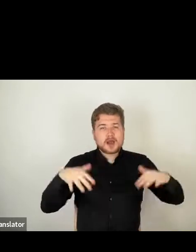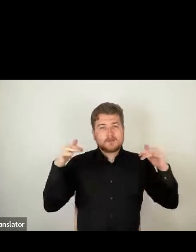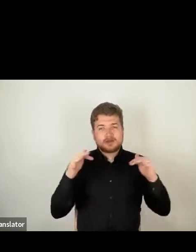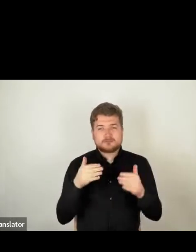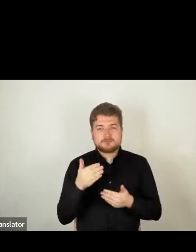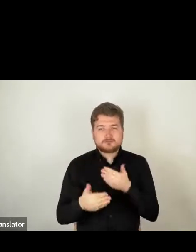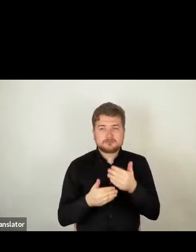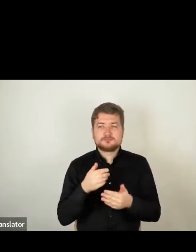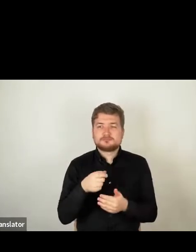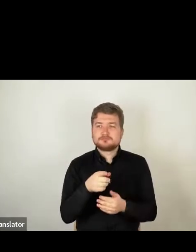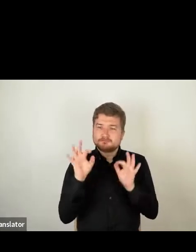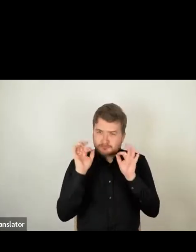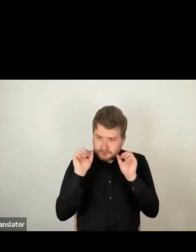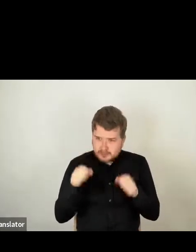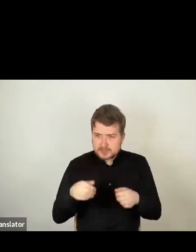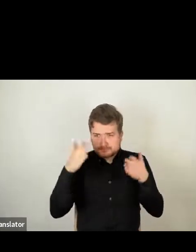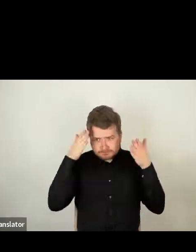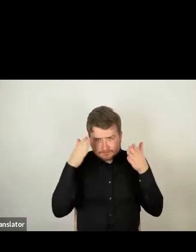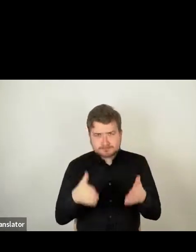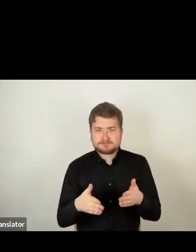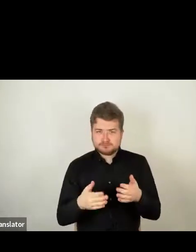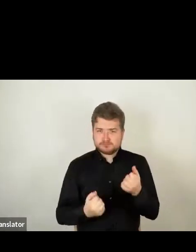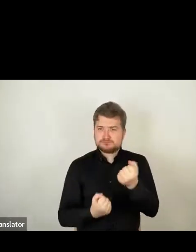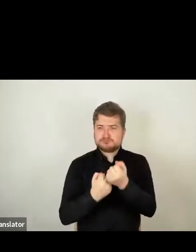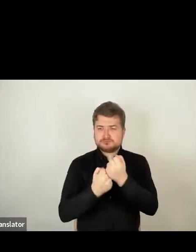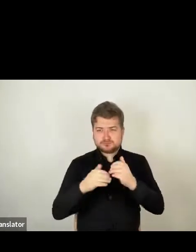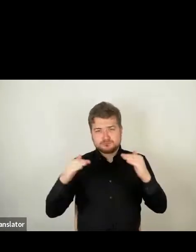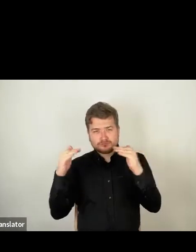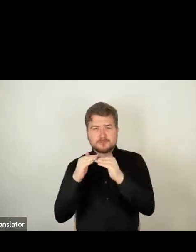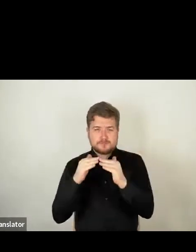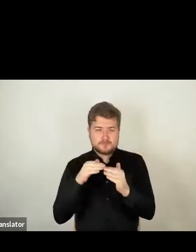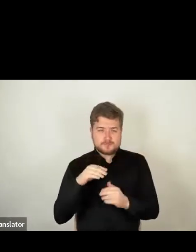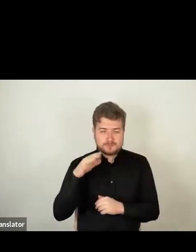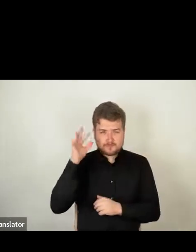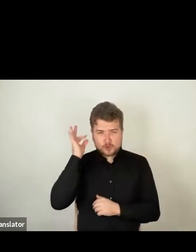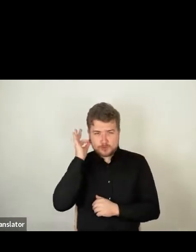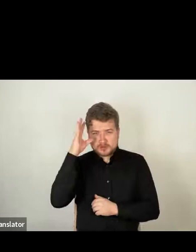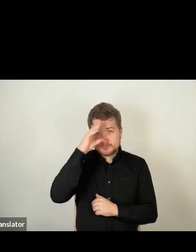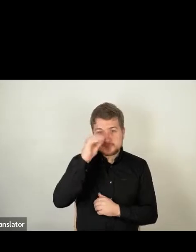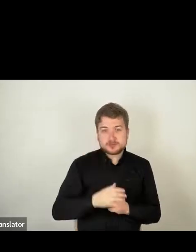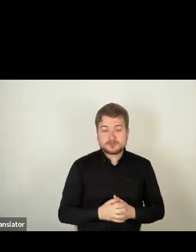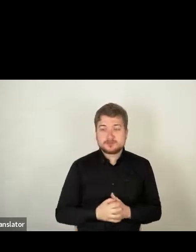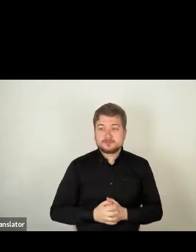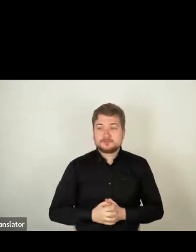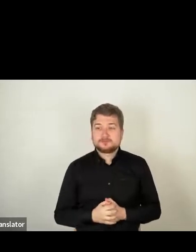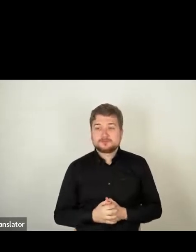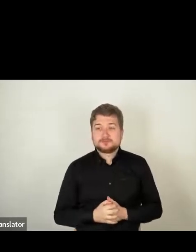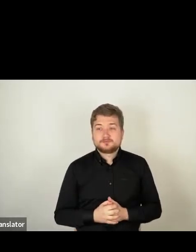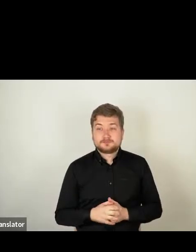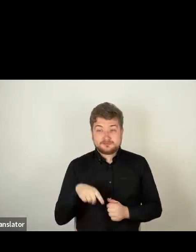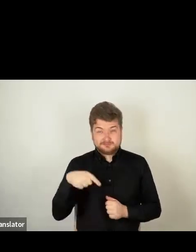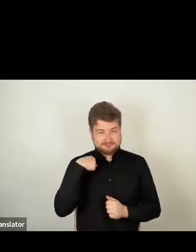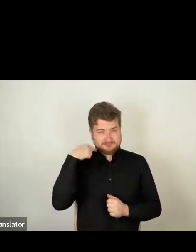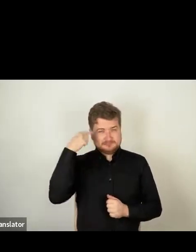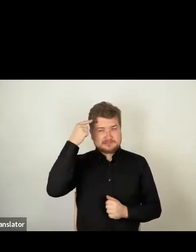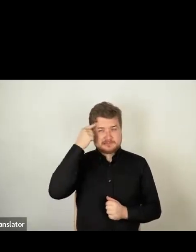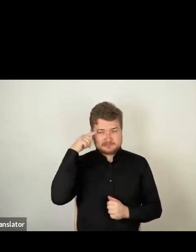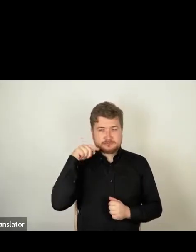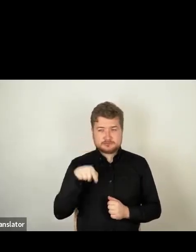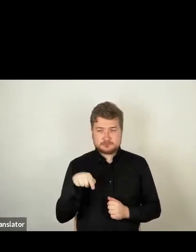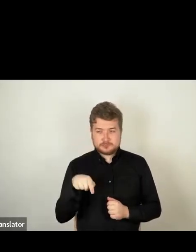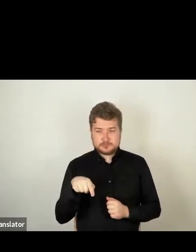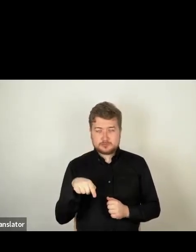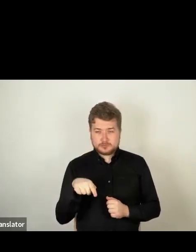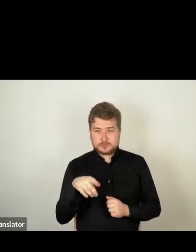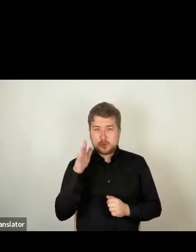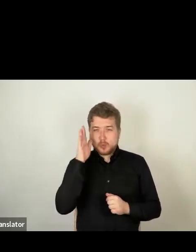ODIHR won't be too upset when I say I think it had a much larger reach. This is a guide which has